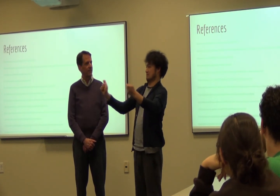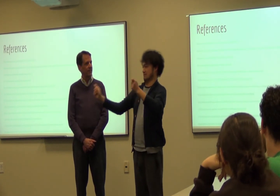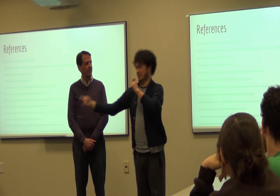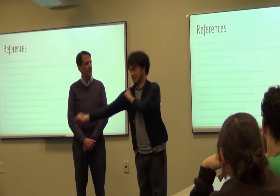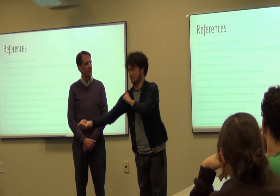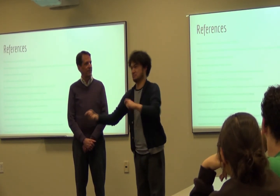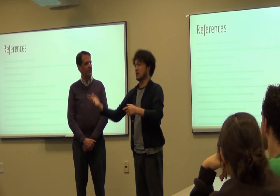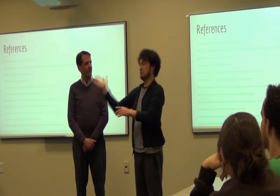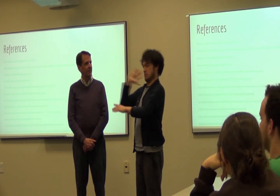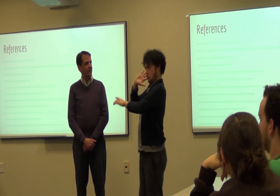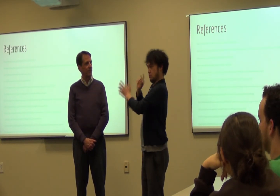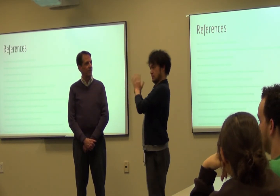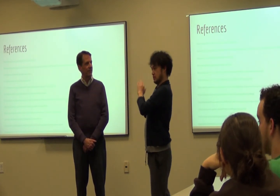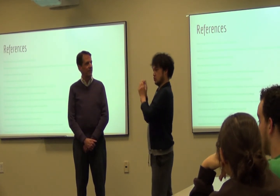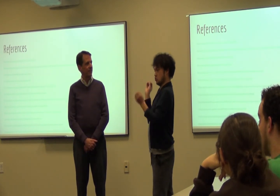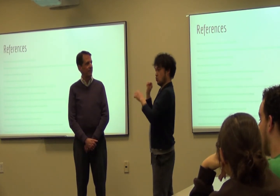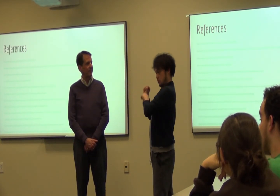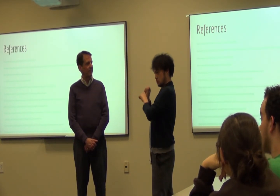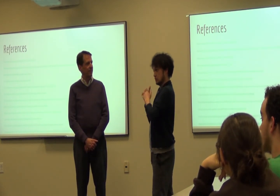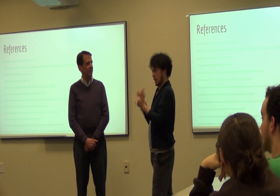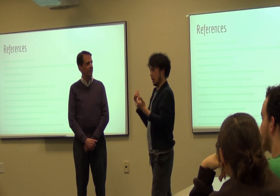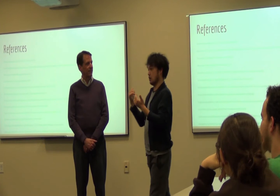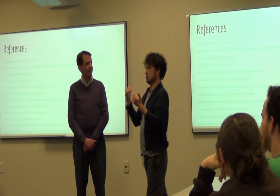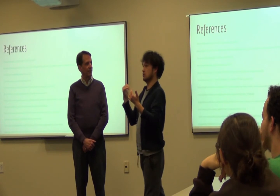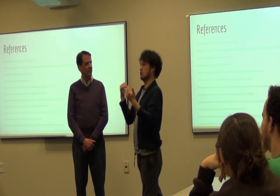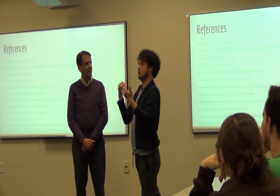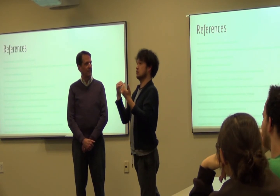okay, so now I'm kind of changing my mind. So, okay, but before,